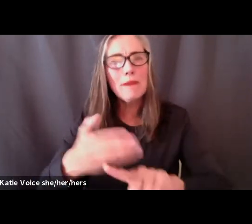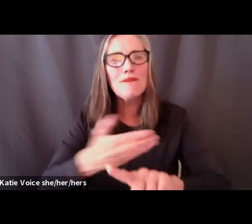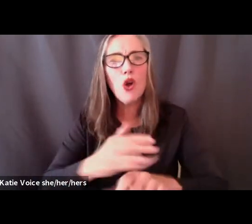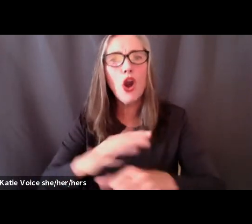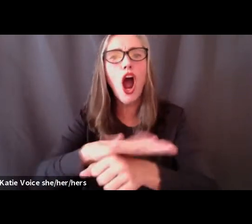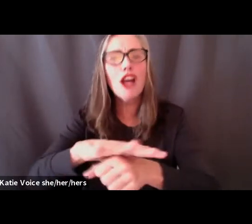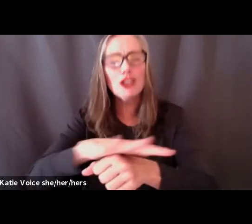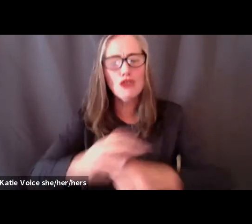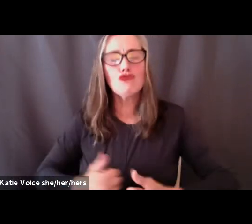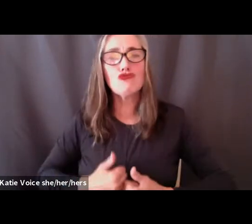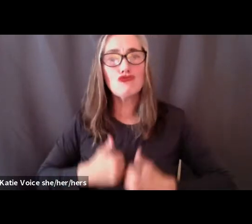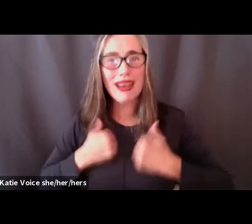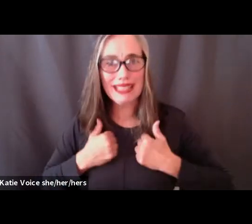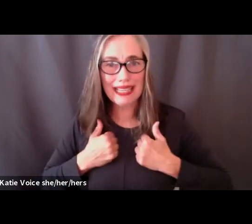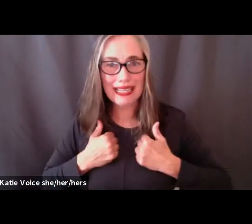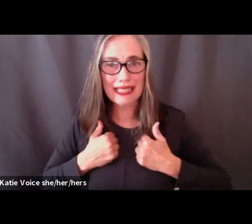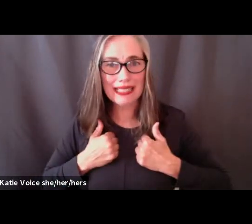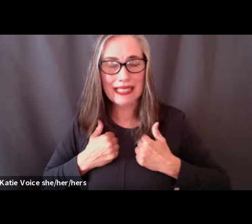an issue where